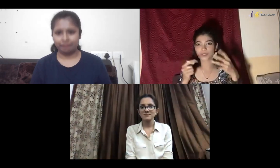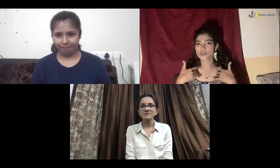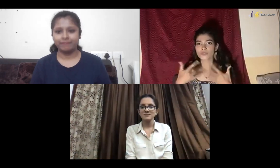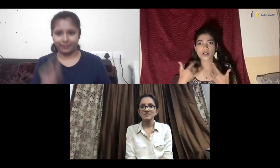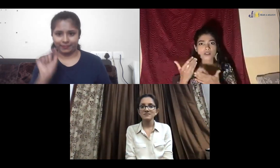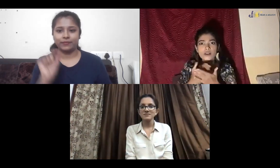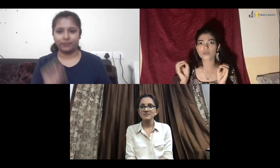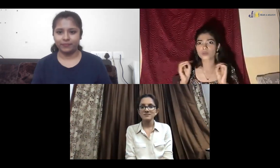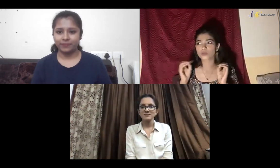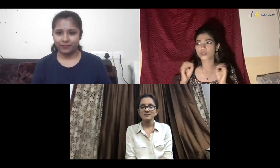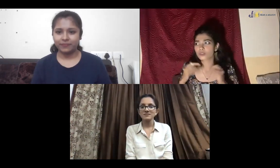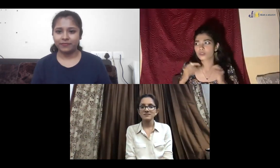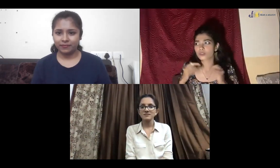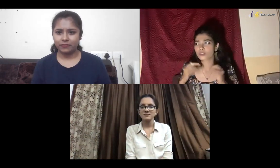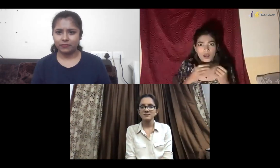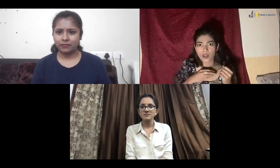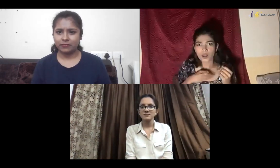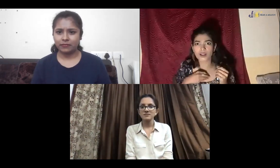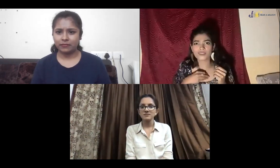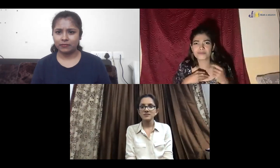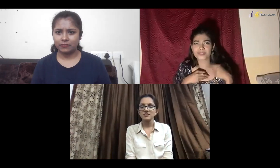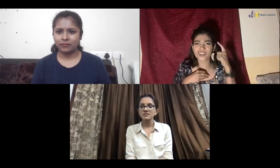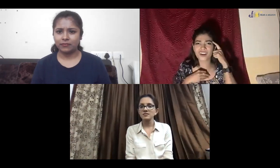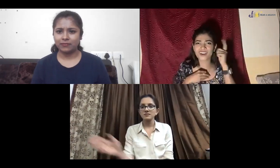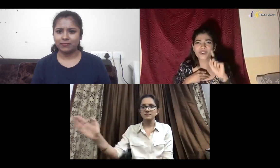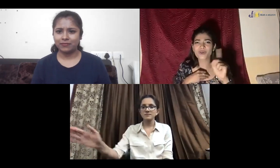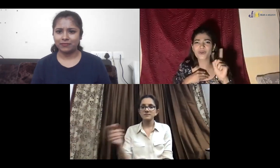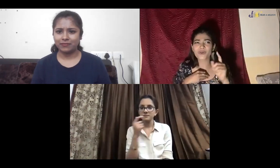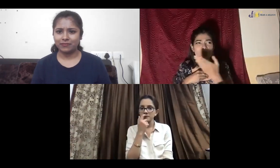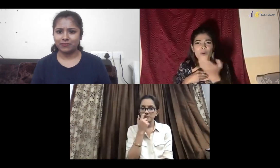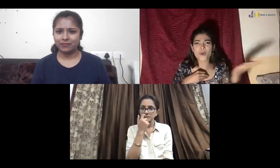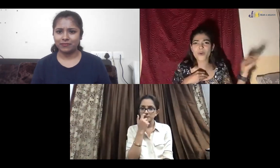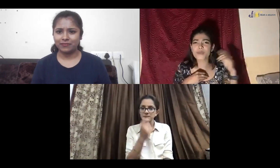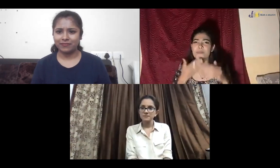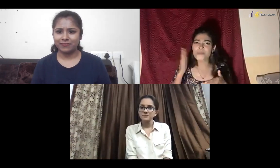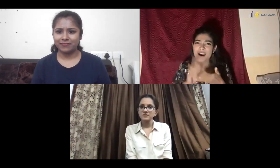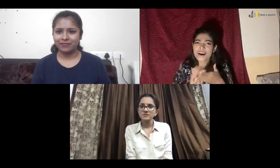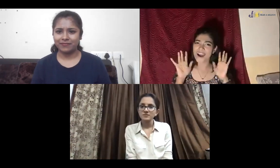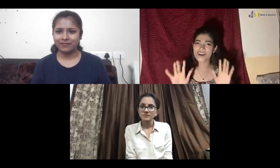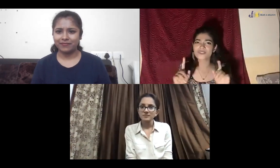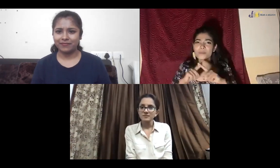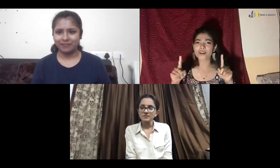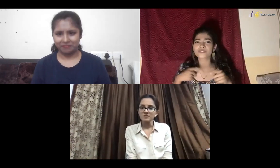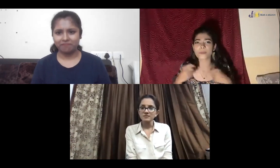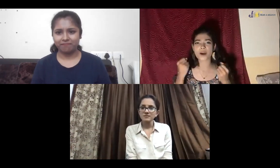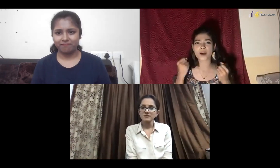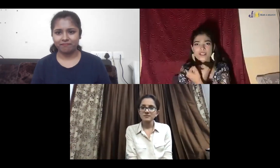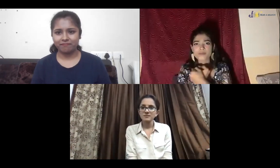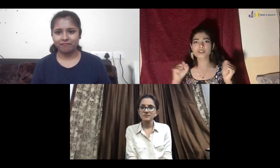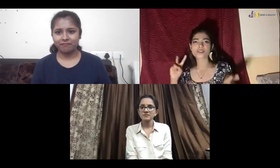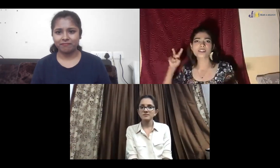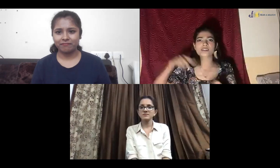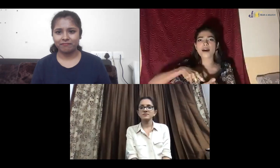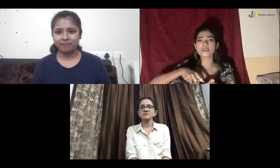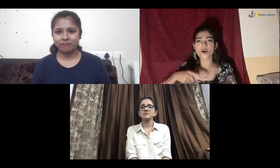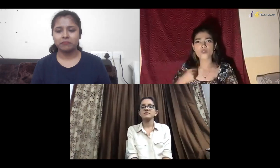but in the third point, I was not feeling safe because mostly people